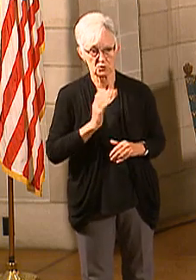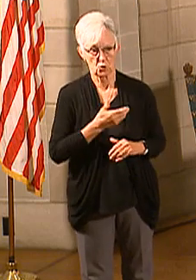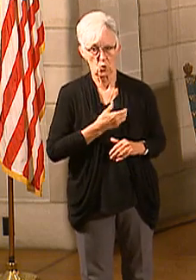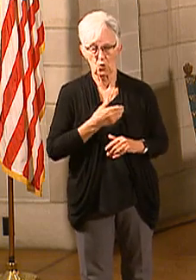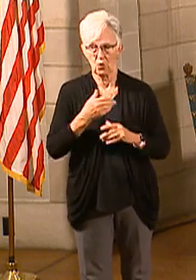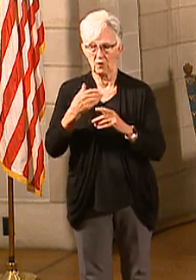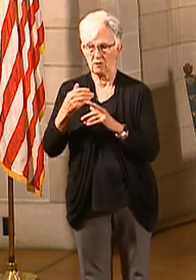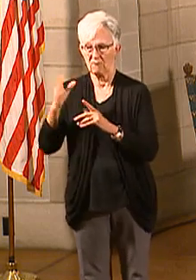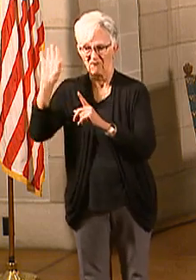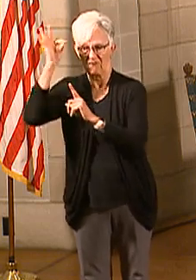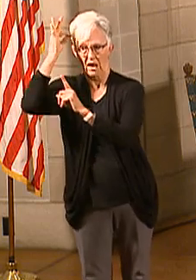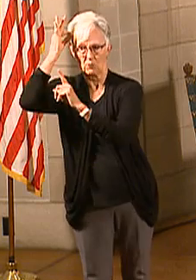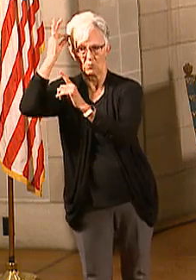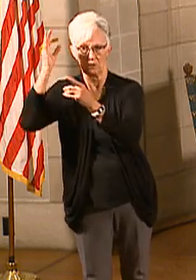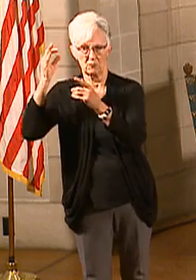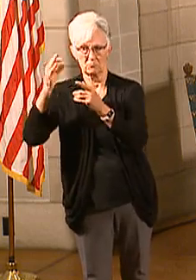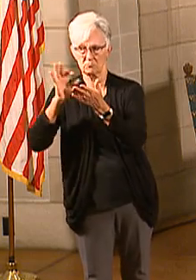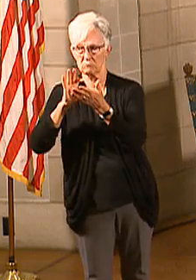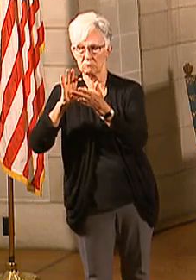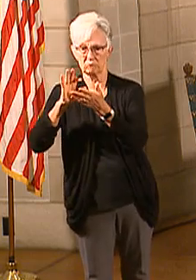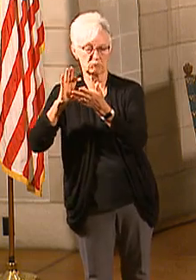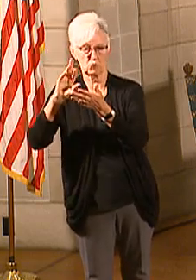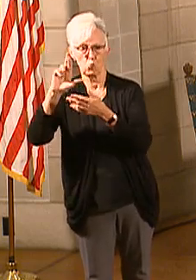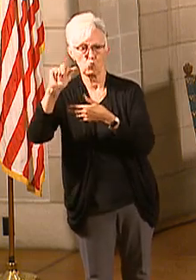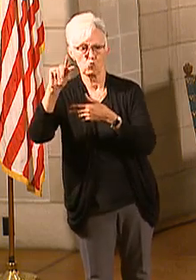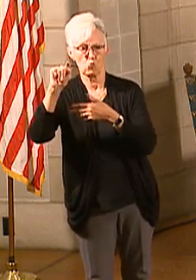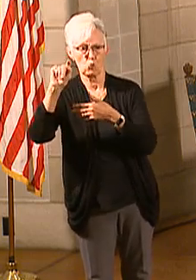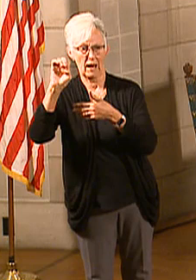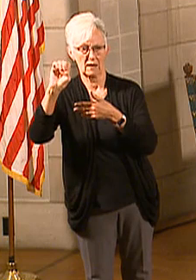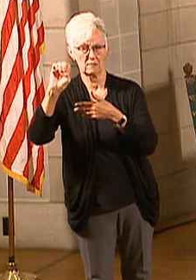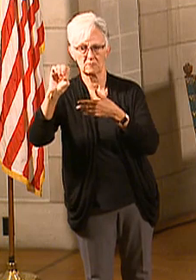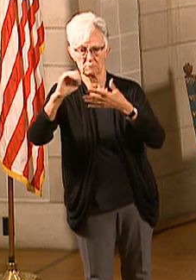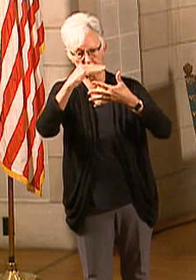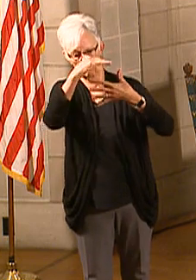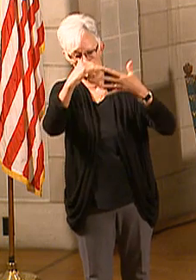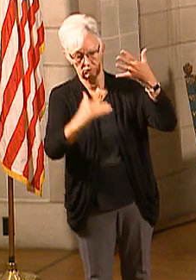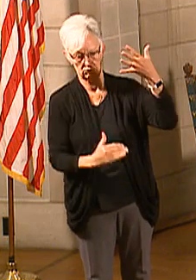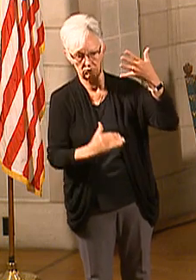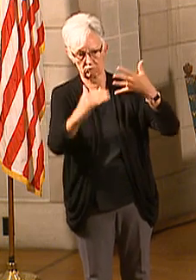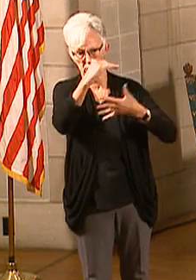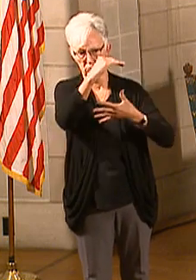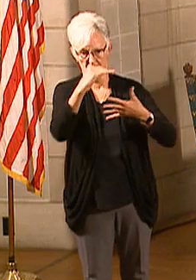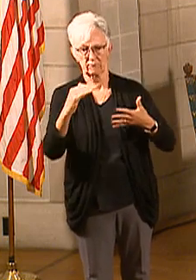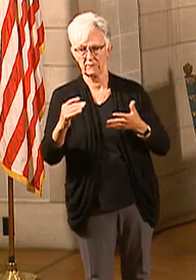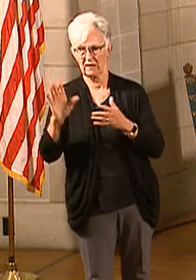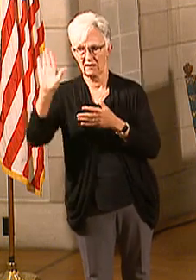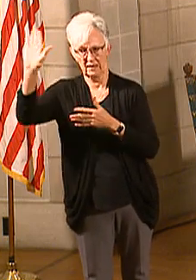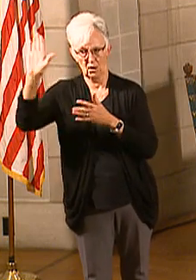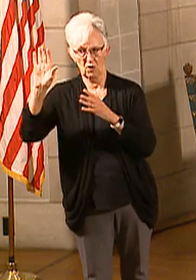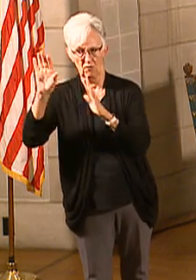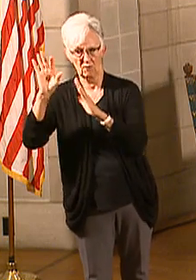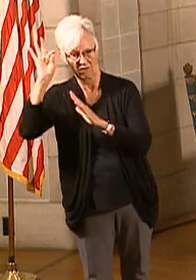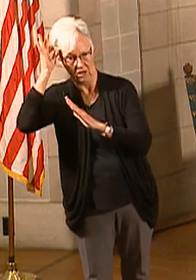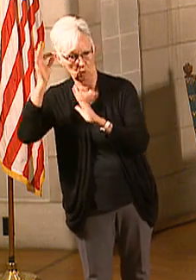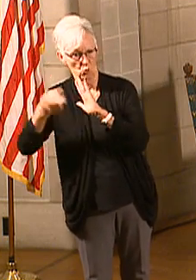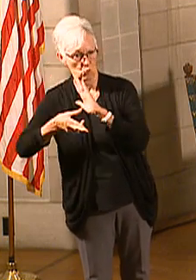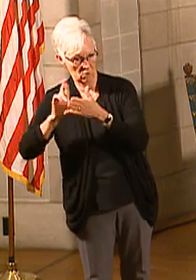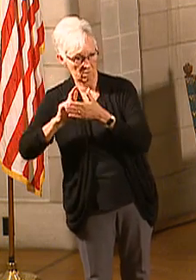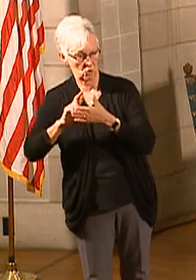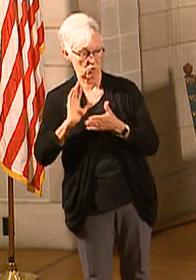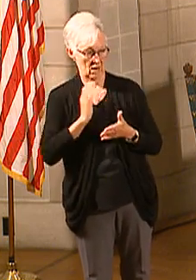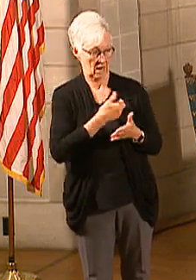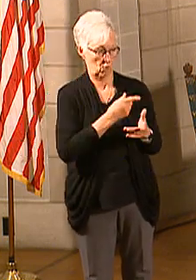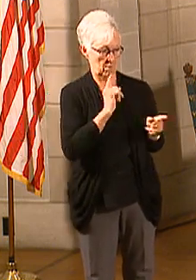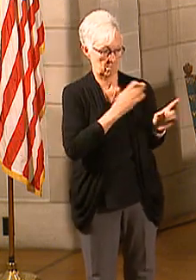grade, if you will, and release us from our CFSR, which is our Child and Family Services Review, our performance improvement plan last